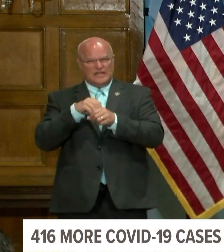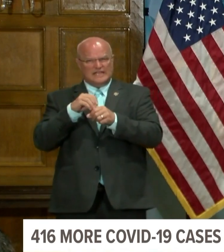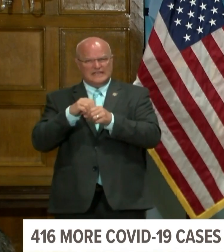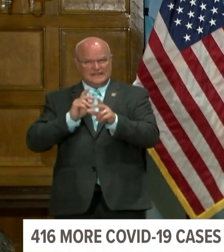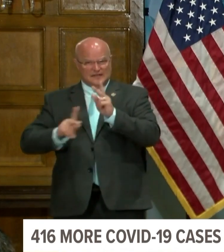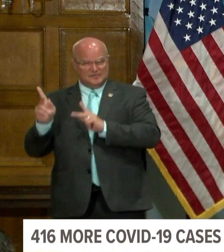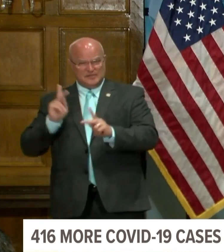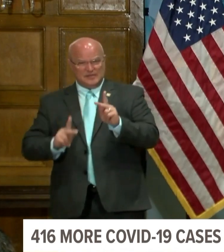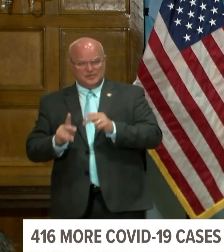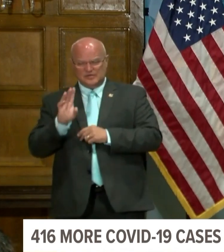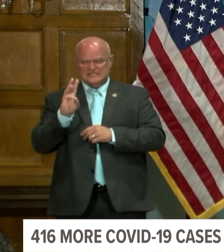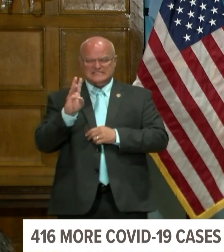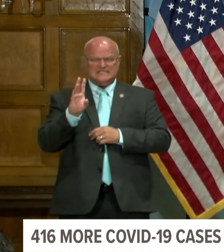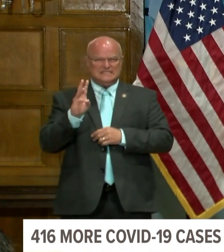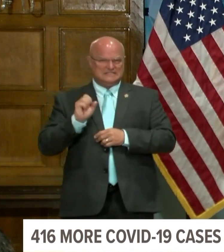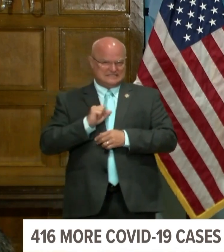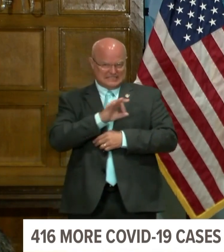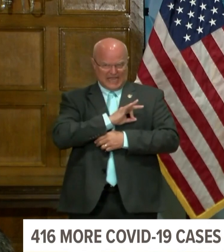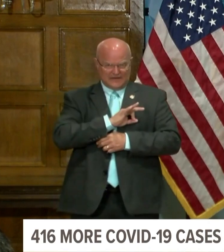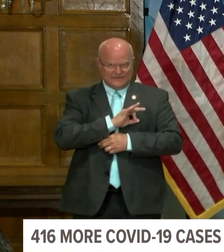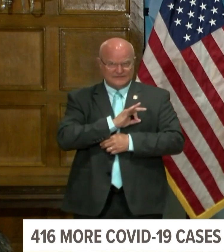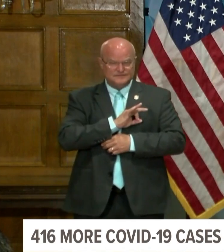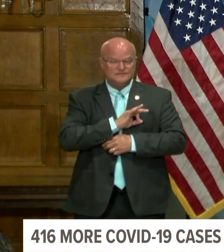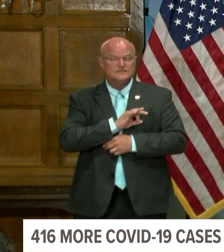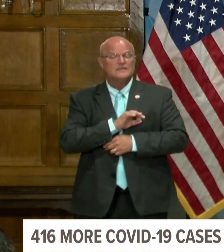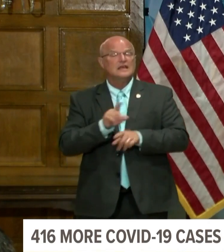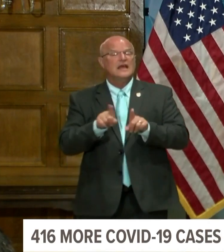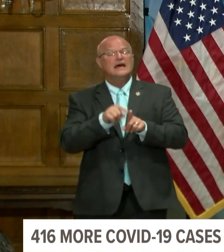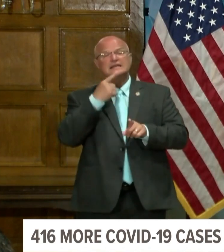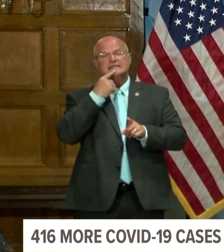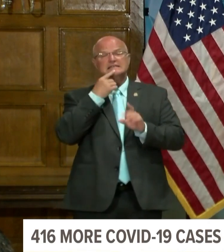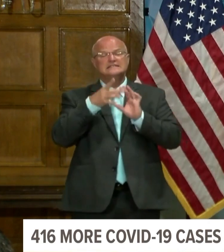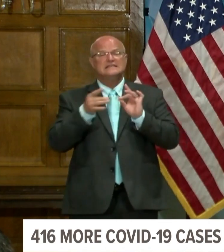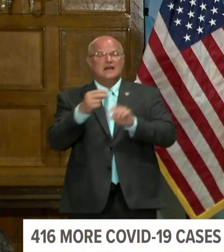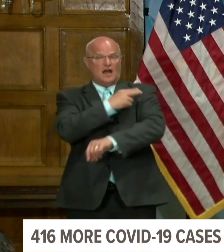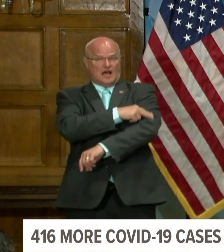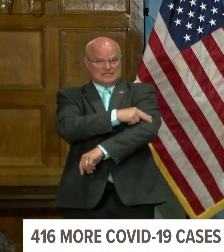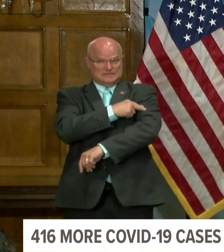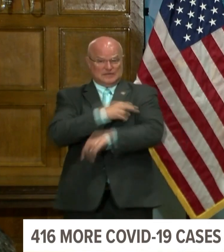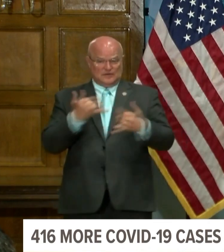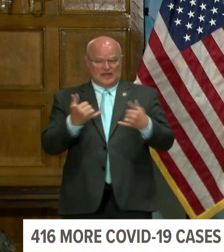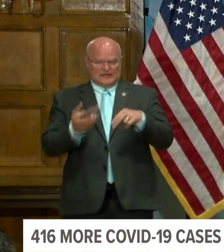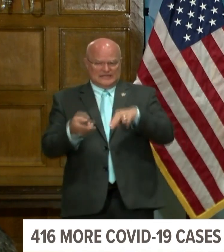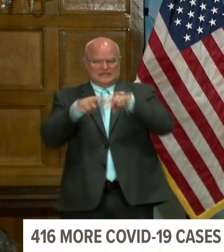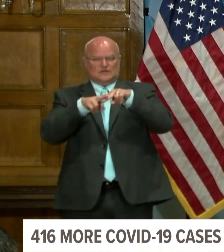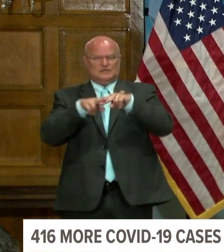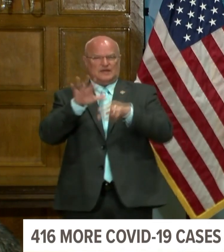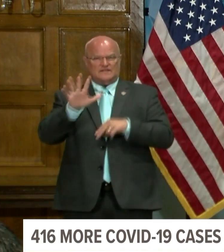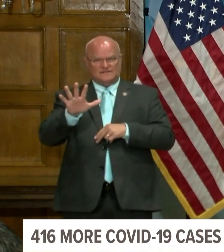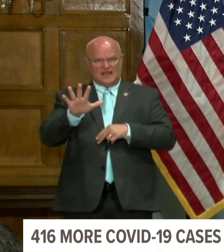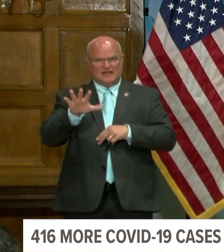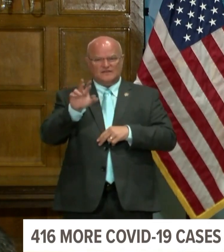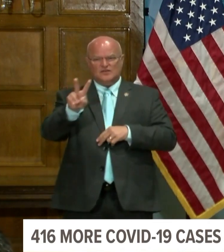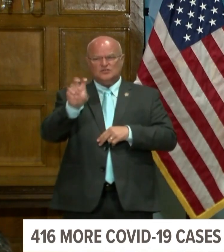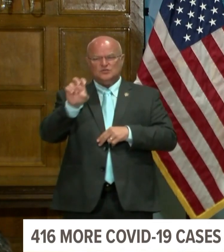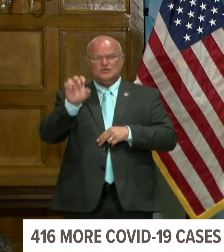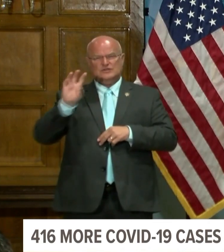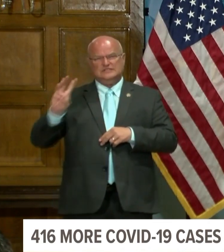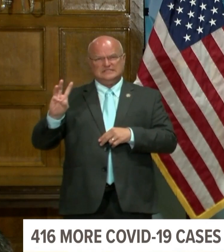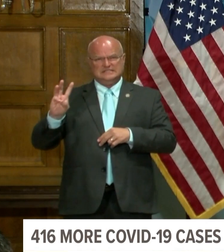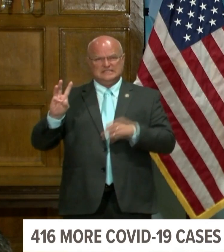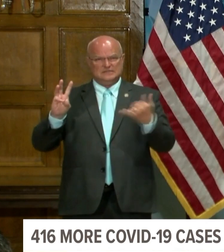residents, 6 were in staff. As mentioned, currently hospitalized are increased by 5. We have